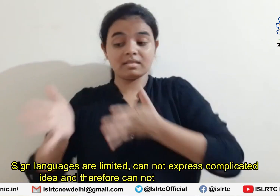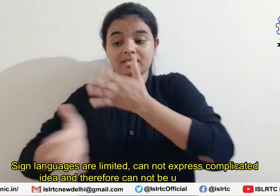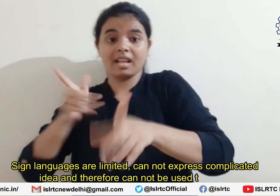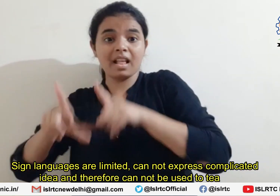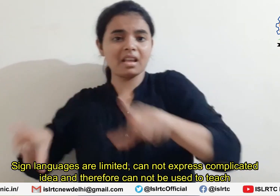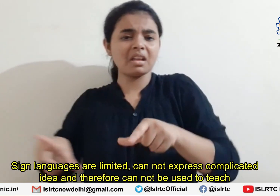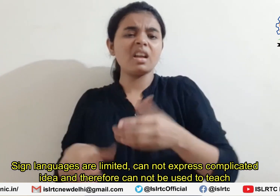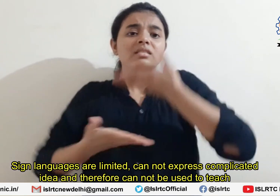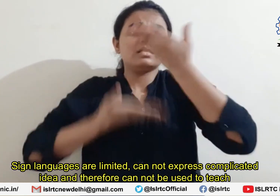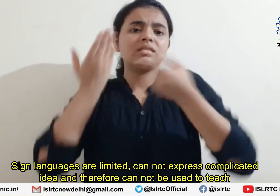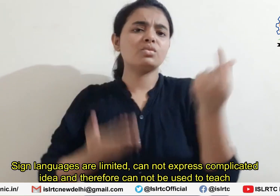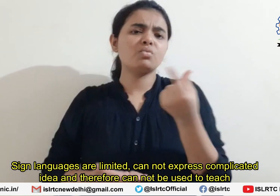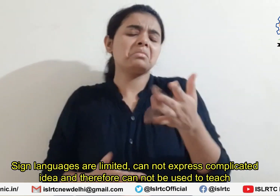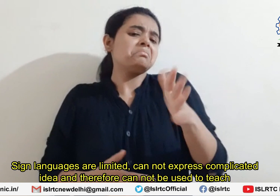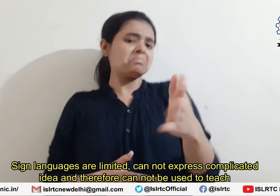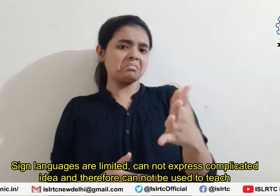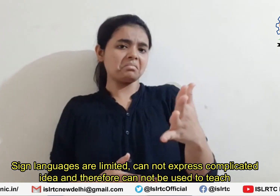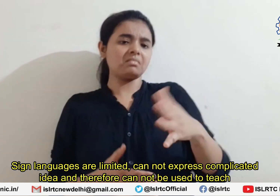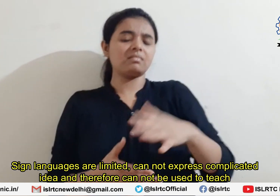ideas and therefore cannot be used to teach.